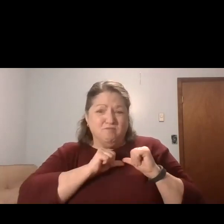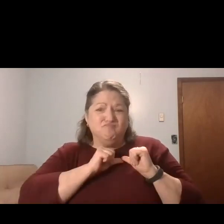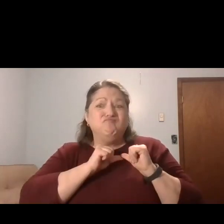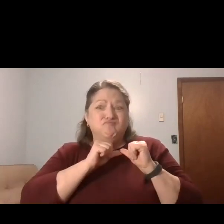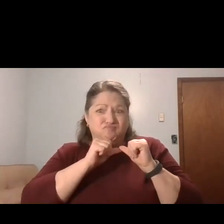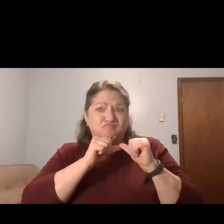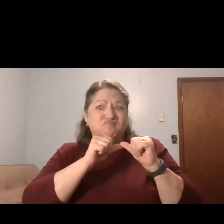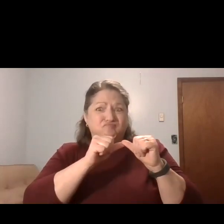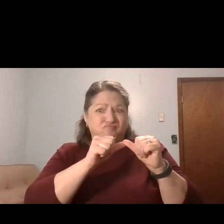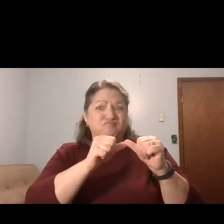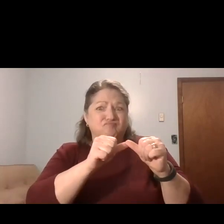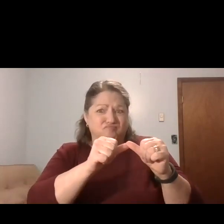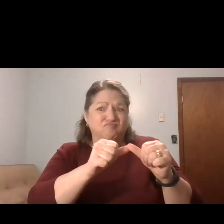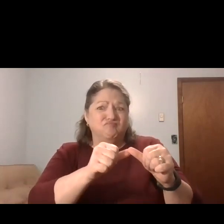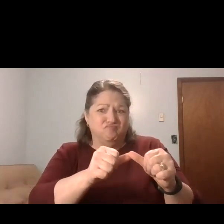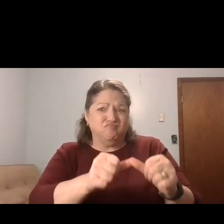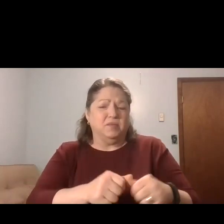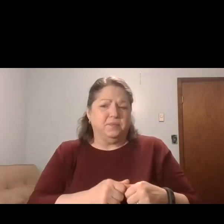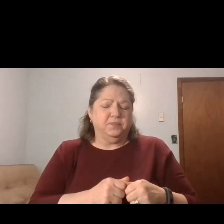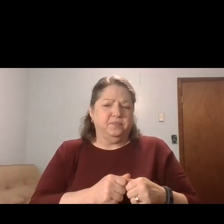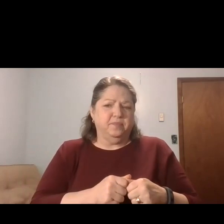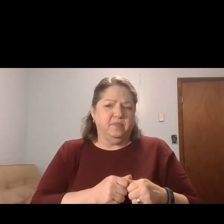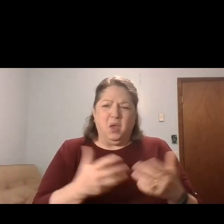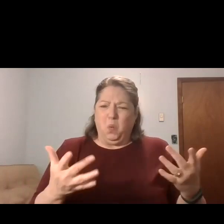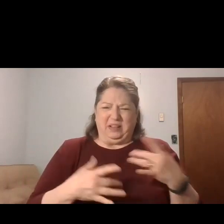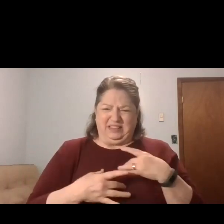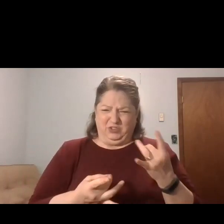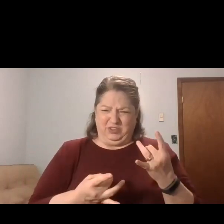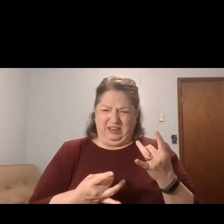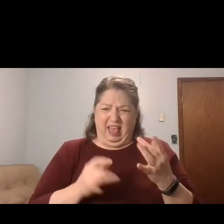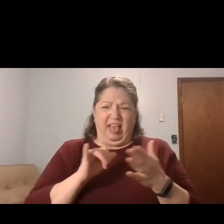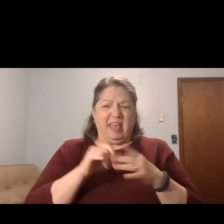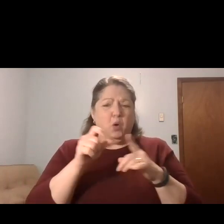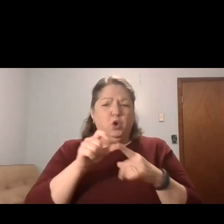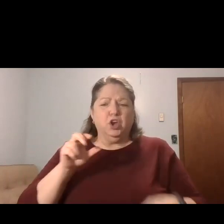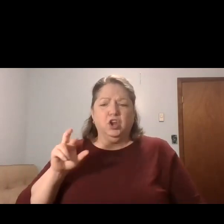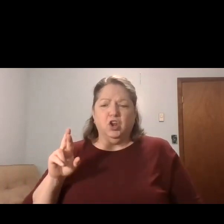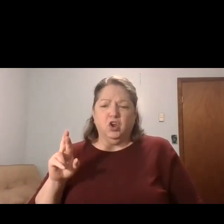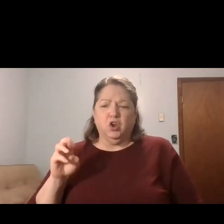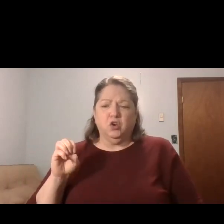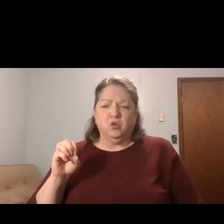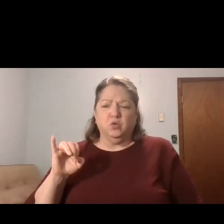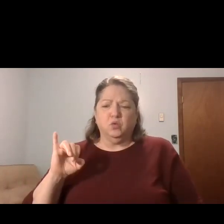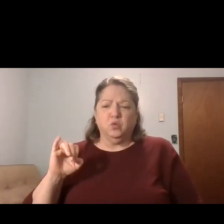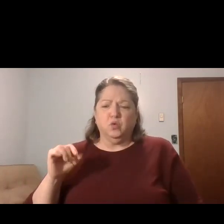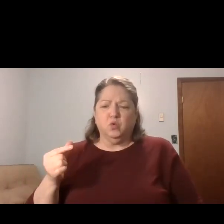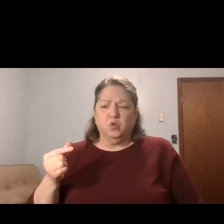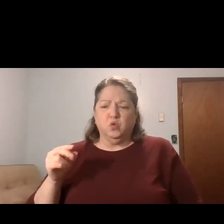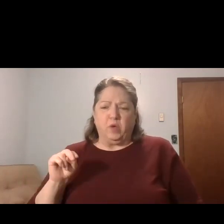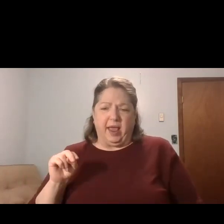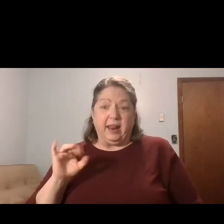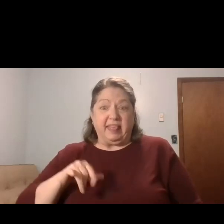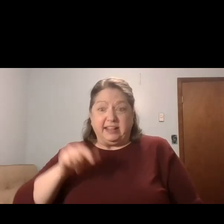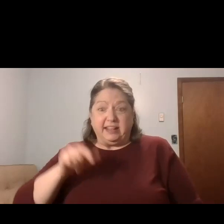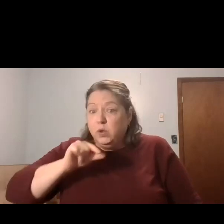And so the interesting thing is here that the word used for reign here is the Greek word basileo.